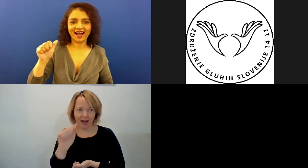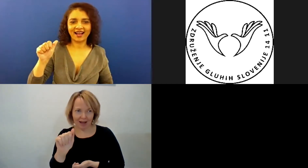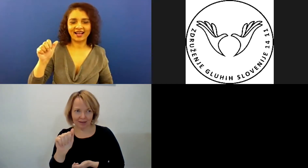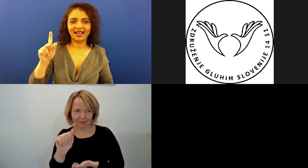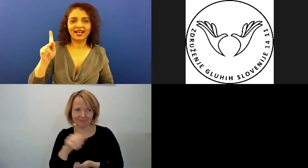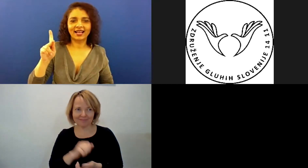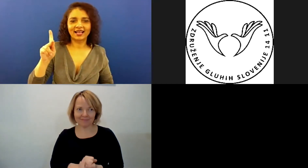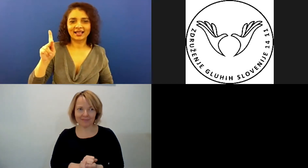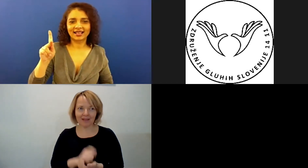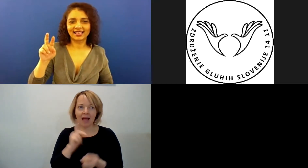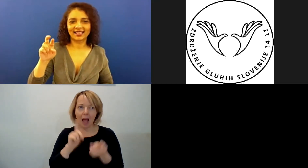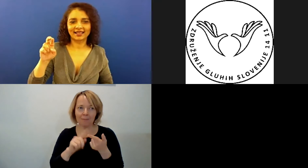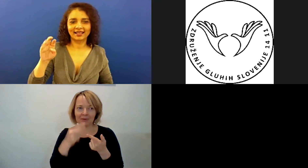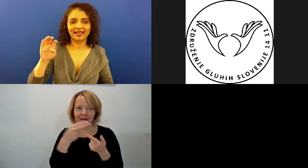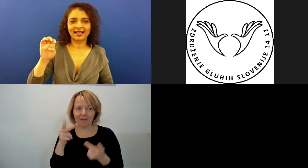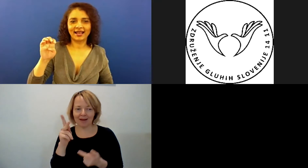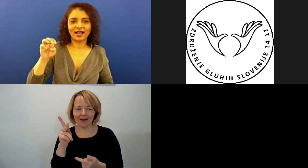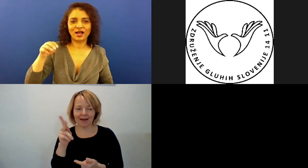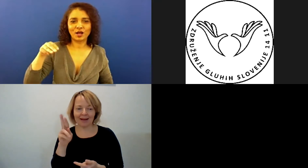My name is Ruva.